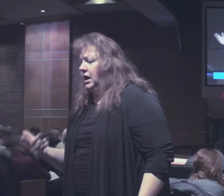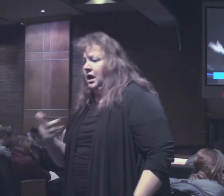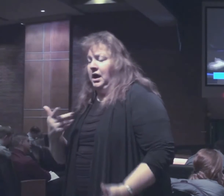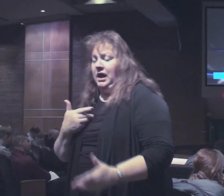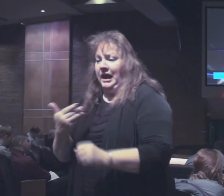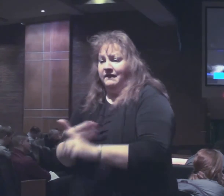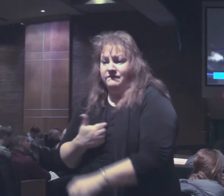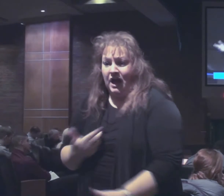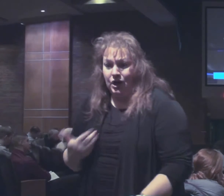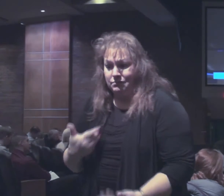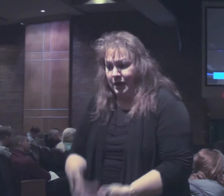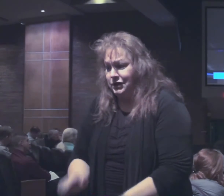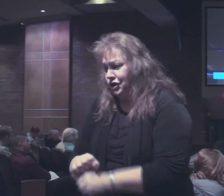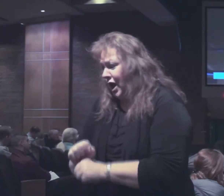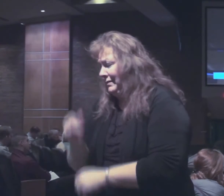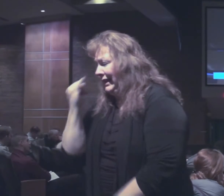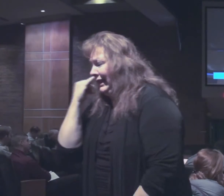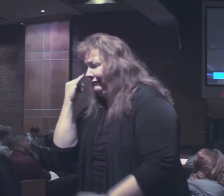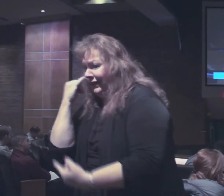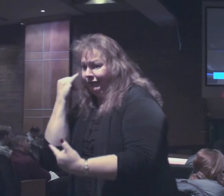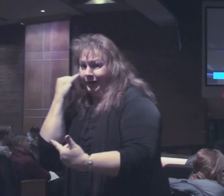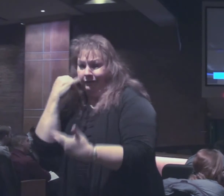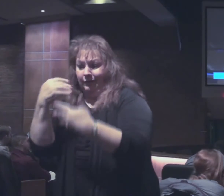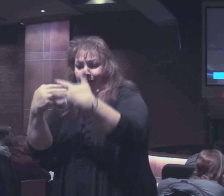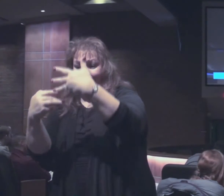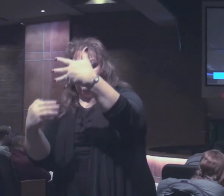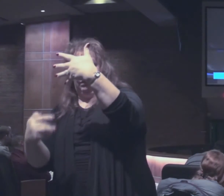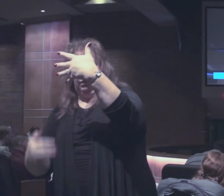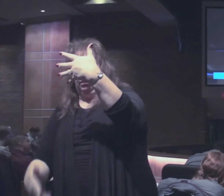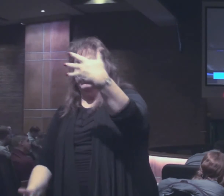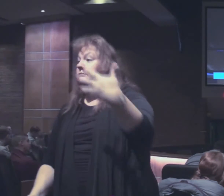up losing my job, and what if this, and